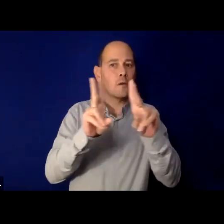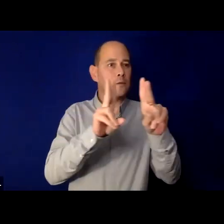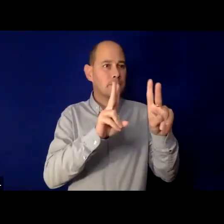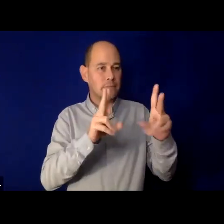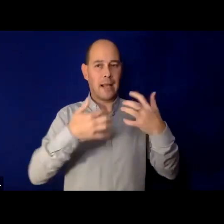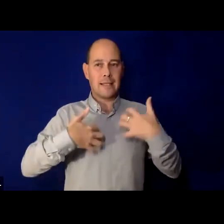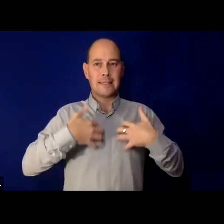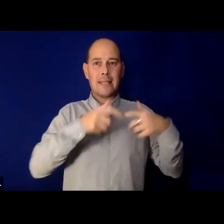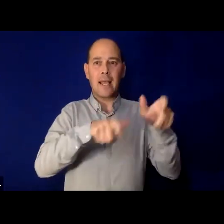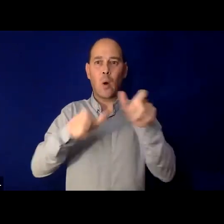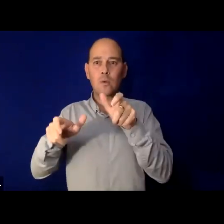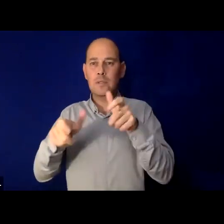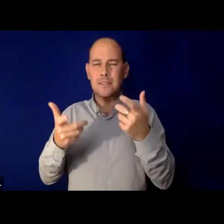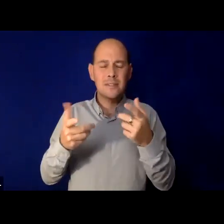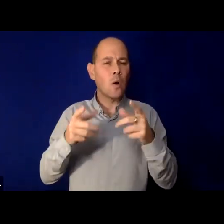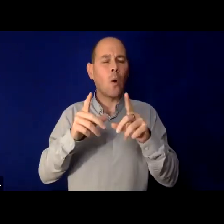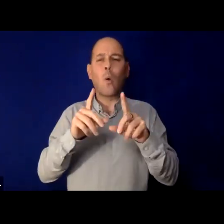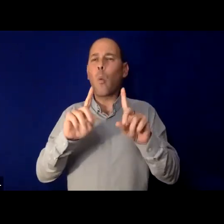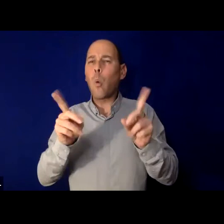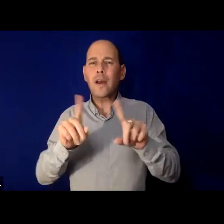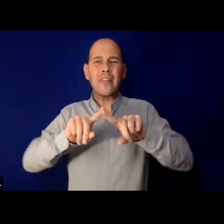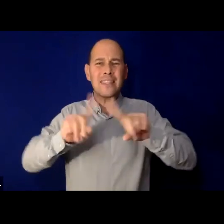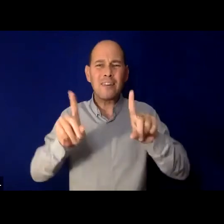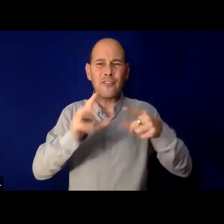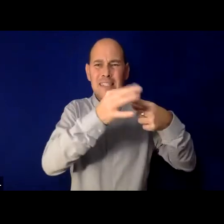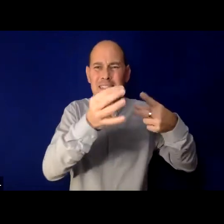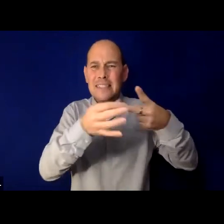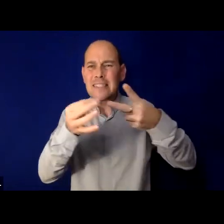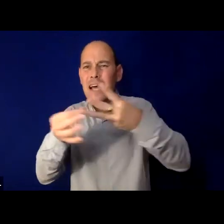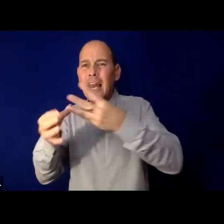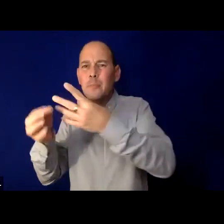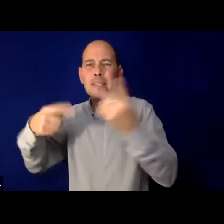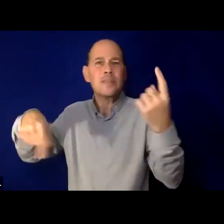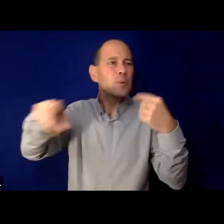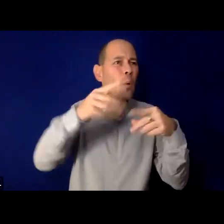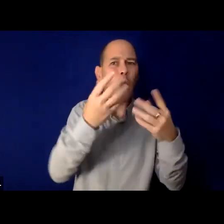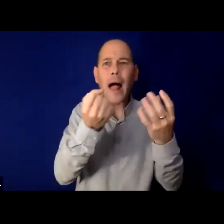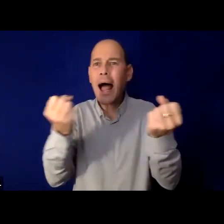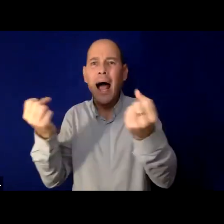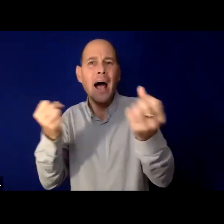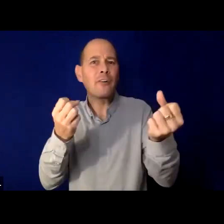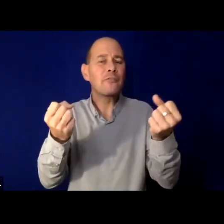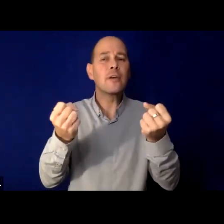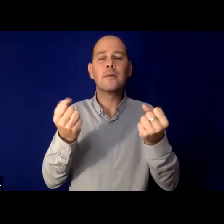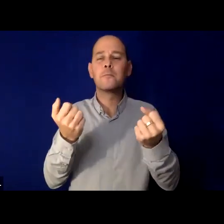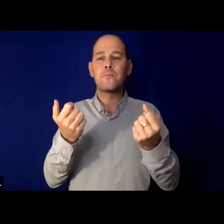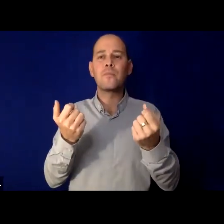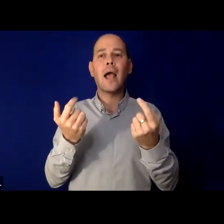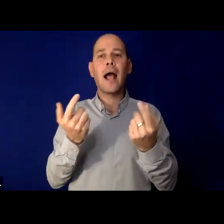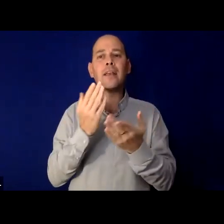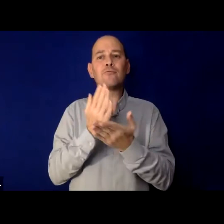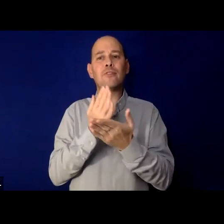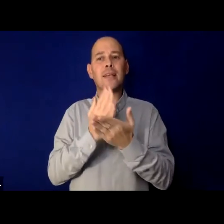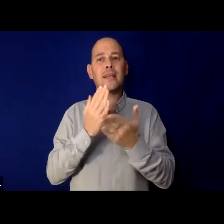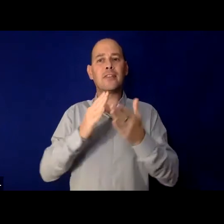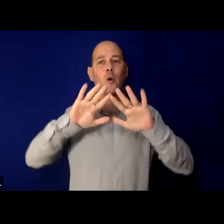start to piece together what are the different pieces that individuals have. And then I think also speaking to kind of that overarching toolkit that